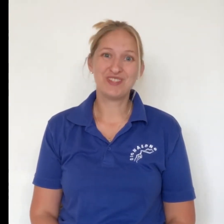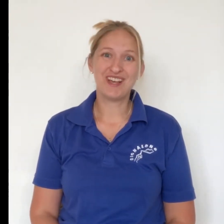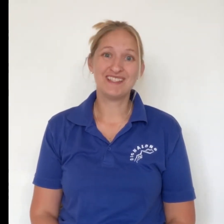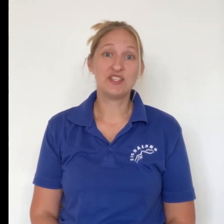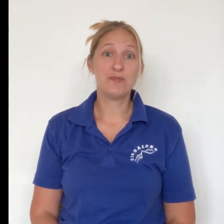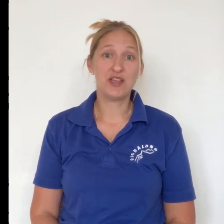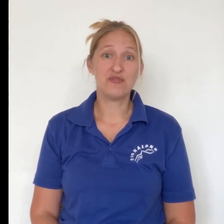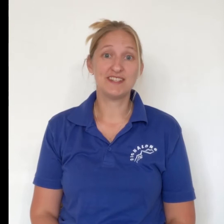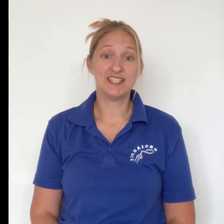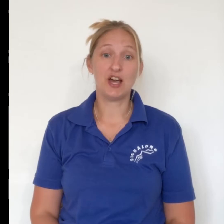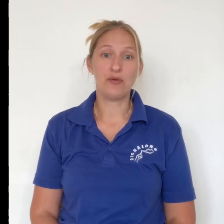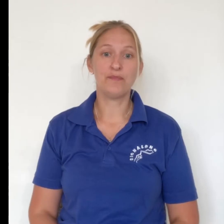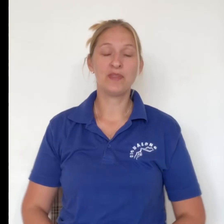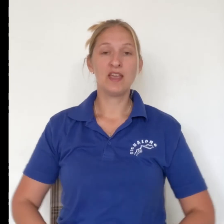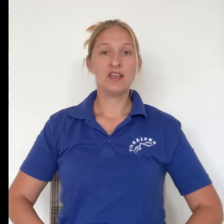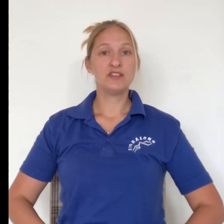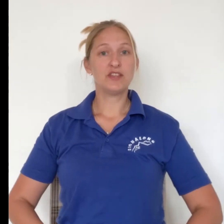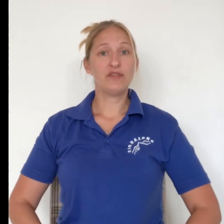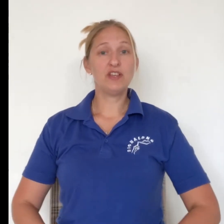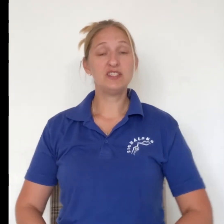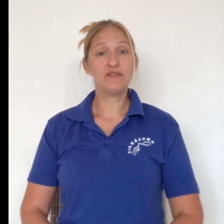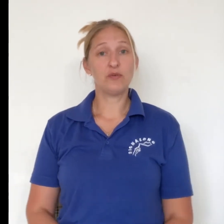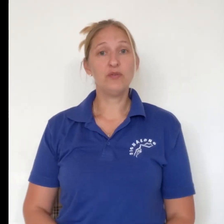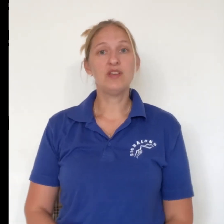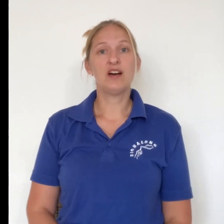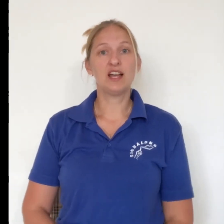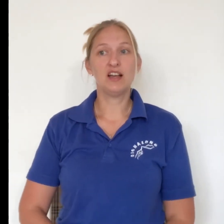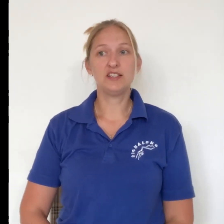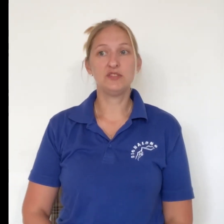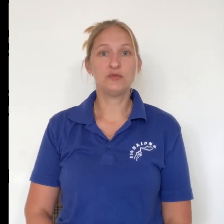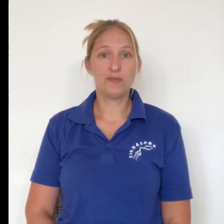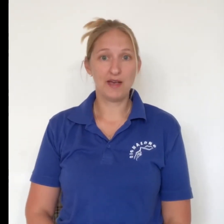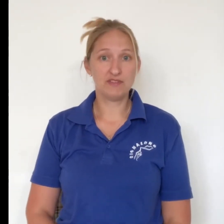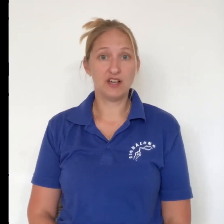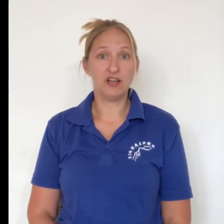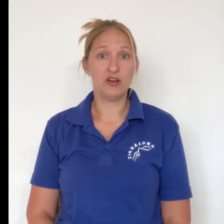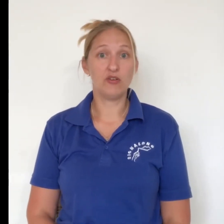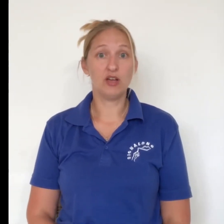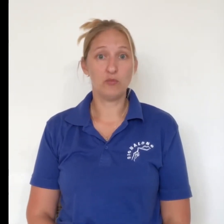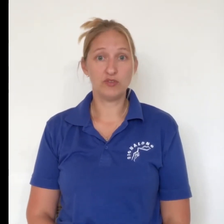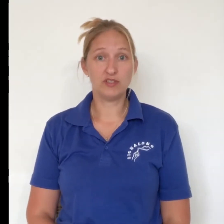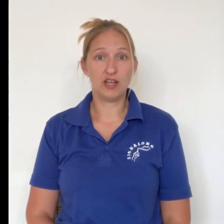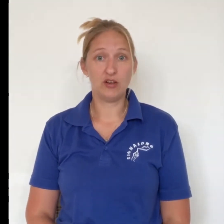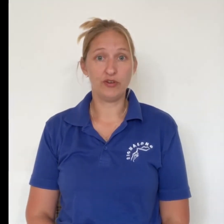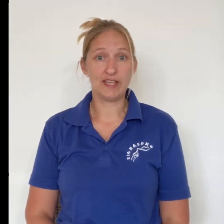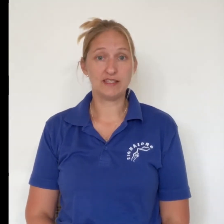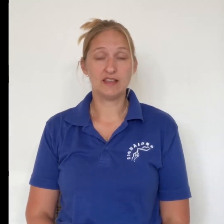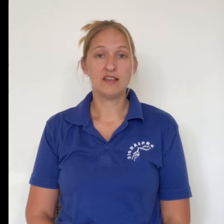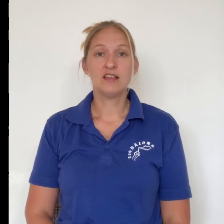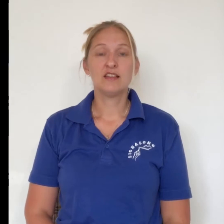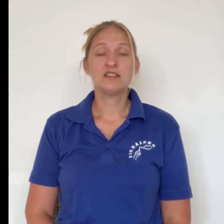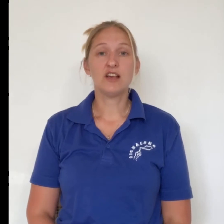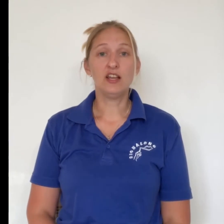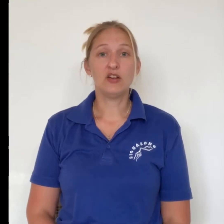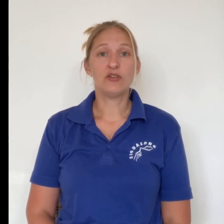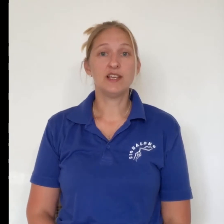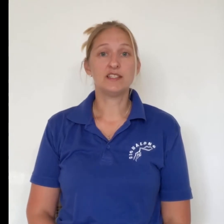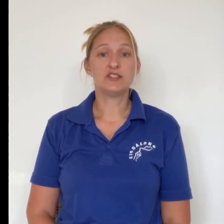signs you may already know. So first of all, I'd like to talk about sign-along and what sign-along is. Sign-along is a